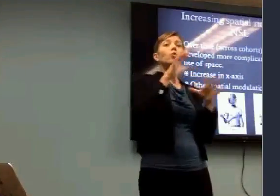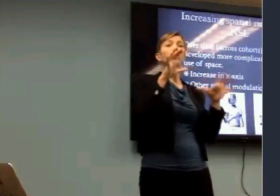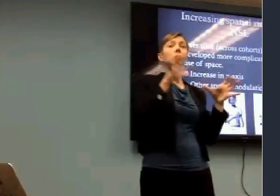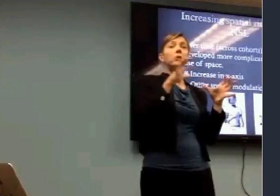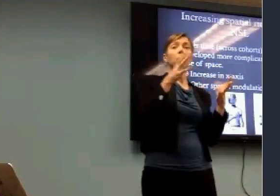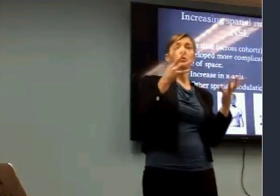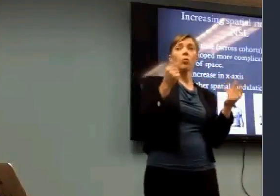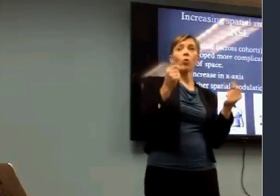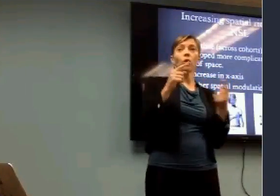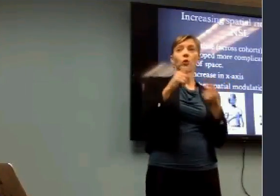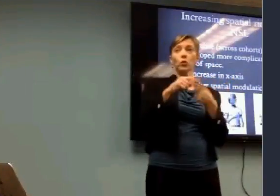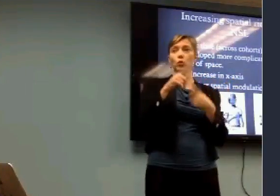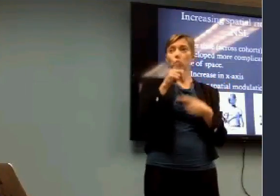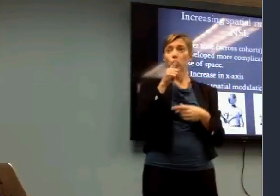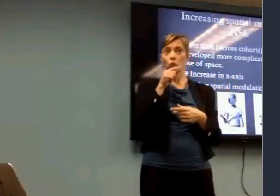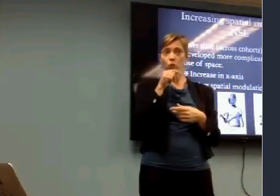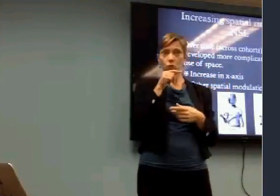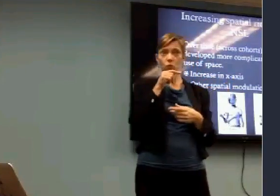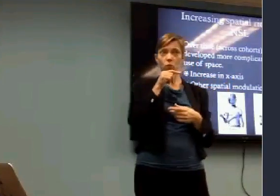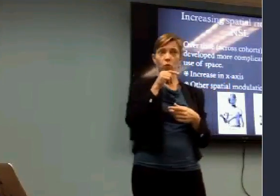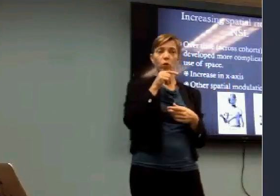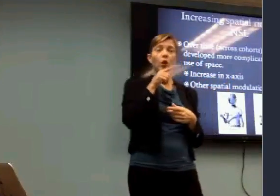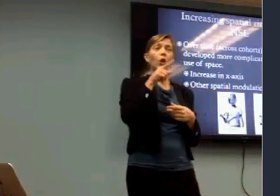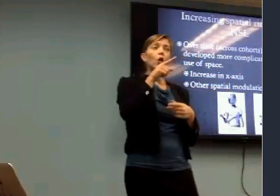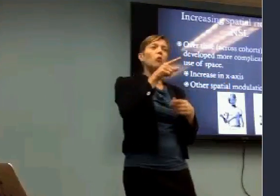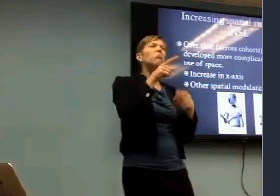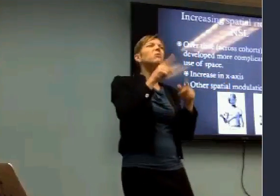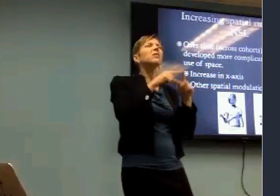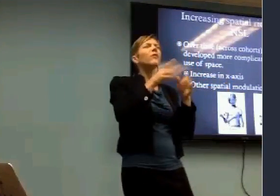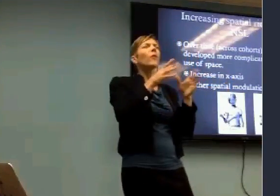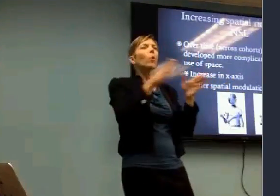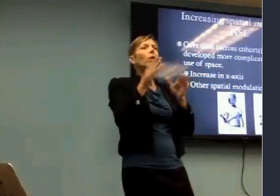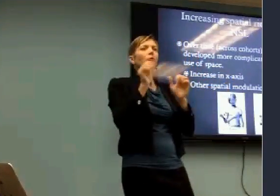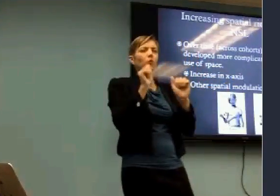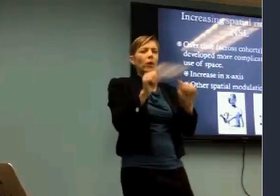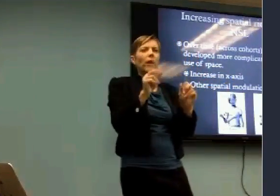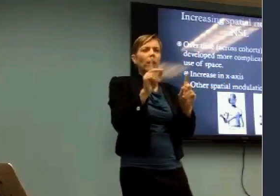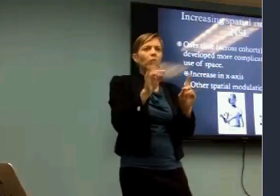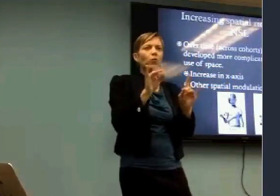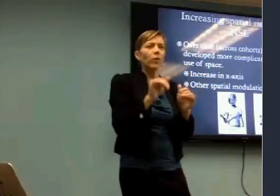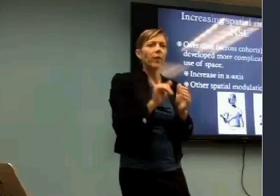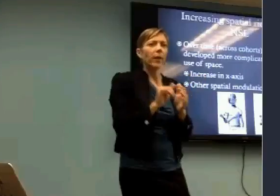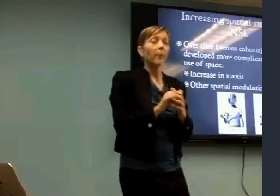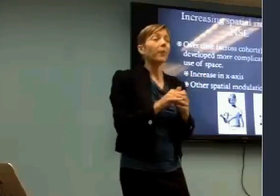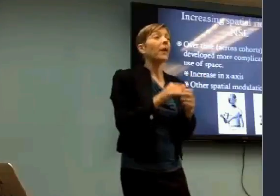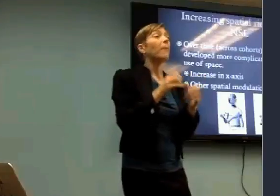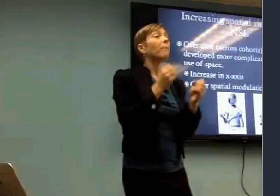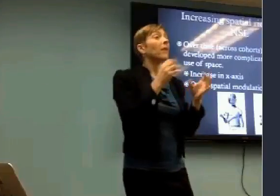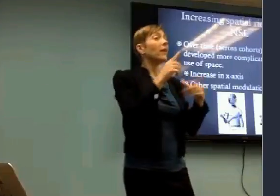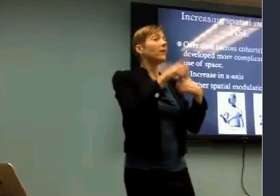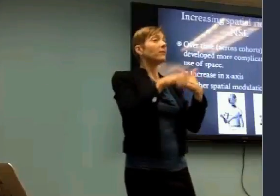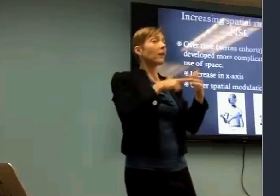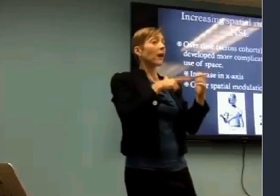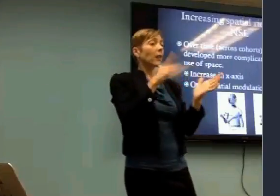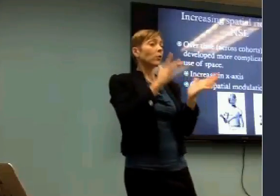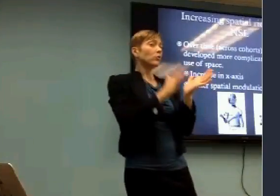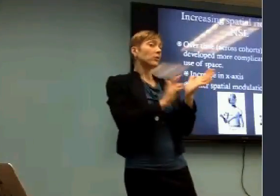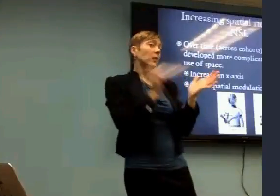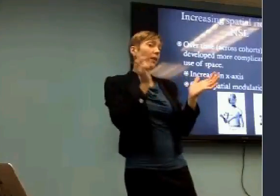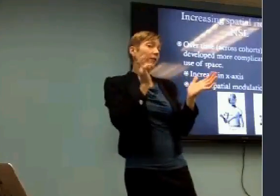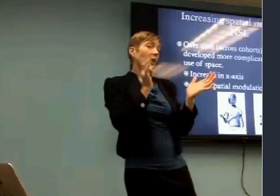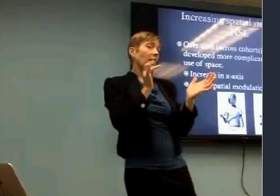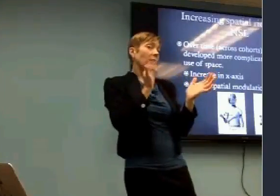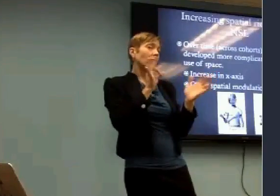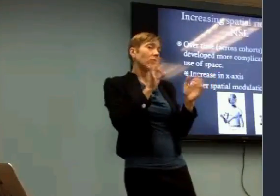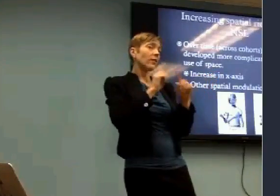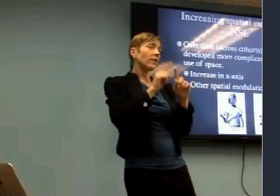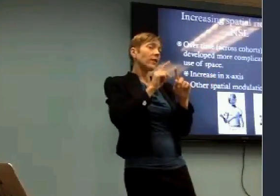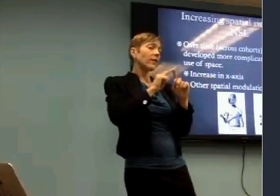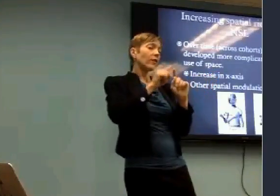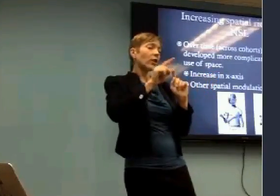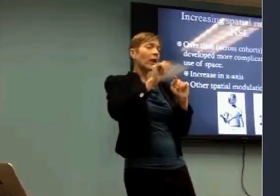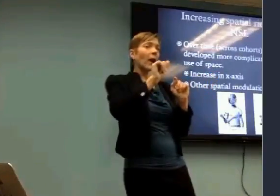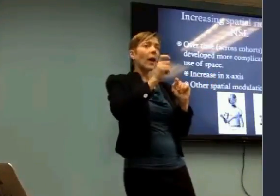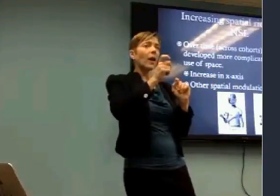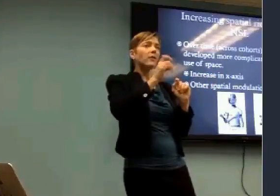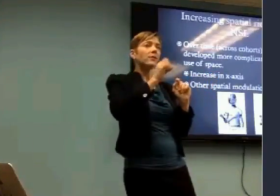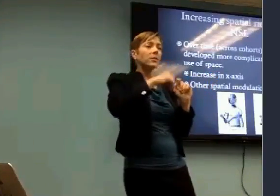like to describe who does what to who using sign language, there's different ways that you can do that effectively. But sign language can